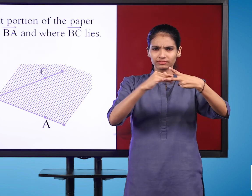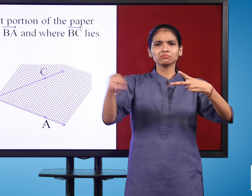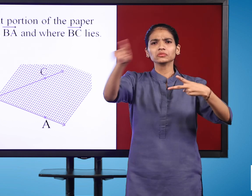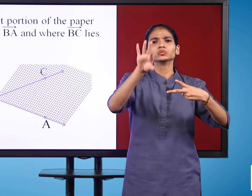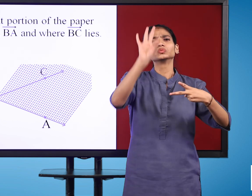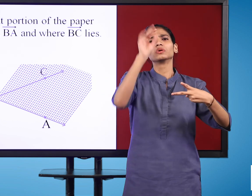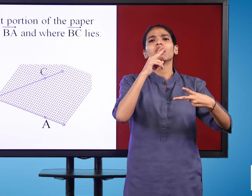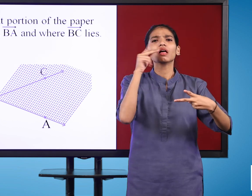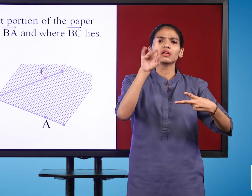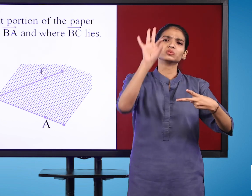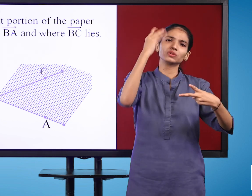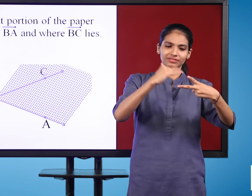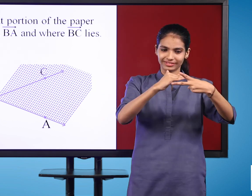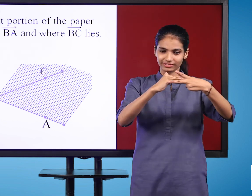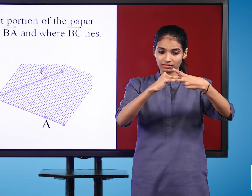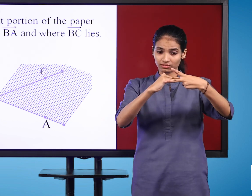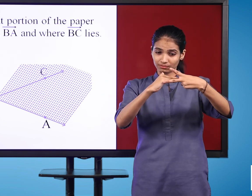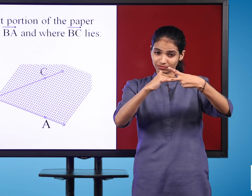figures demonstrating this.